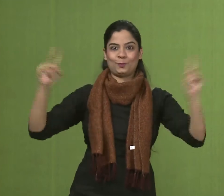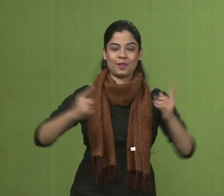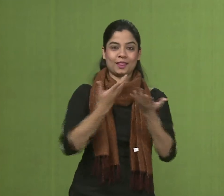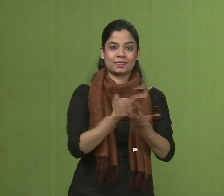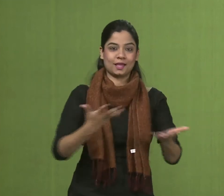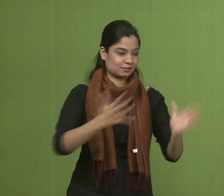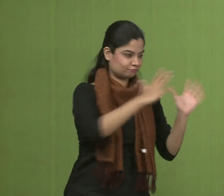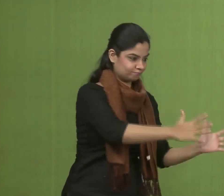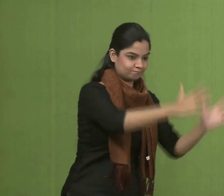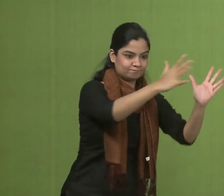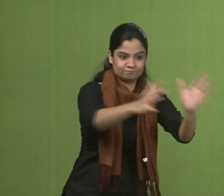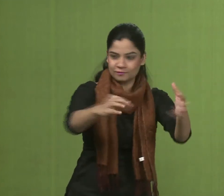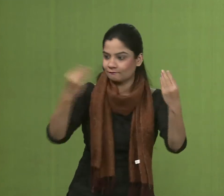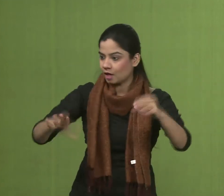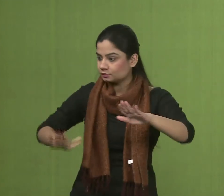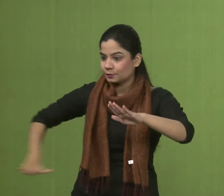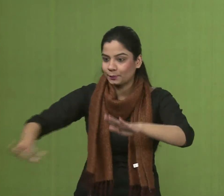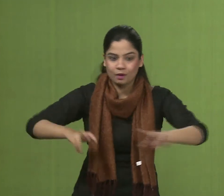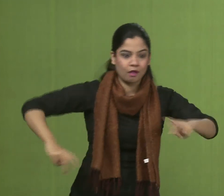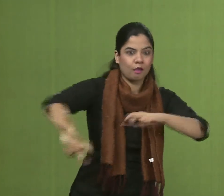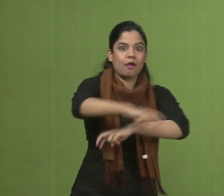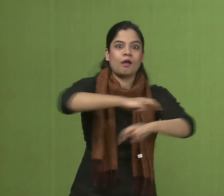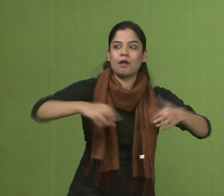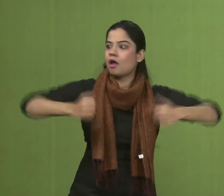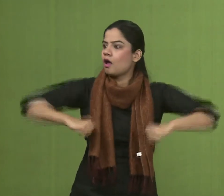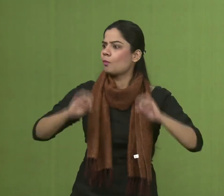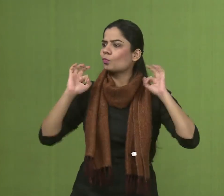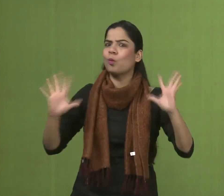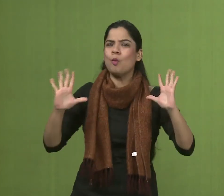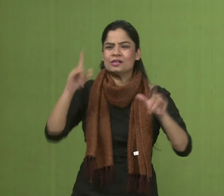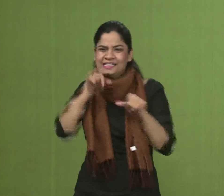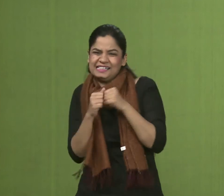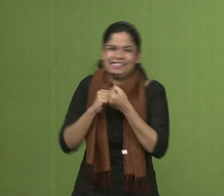furniture. And it's not a tight space. That place is called a spacious space.